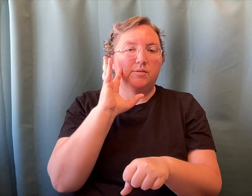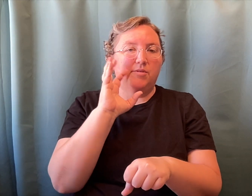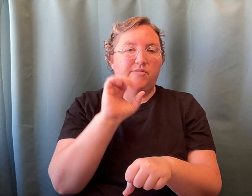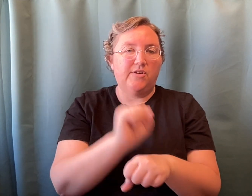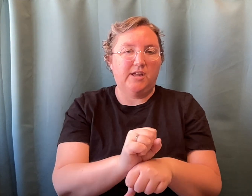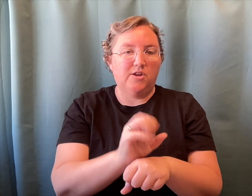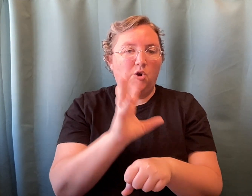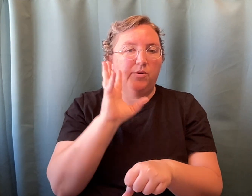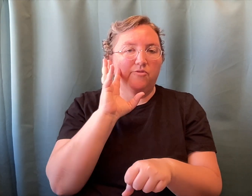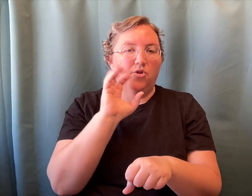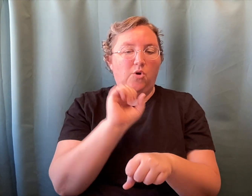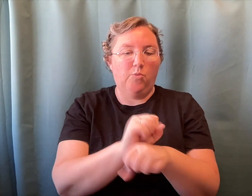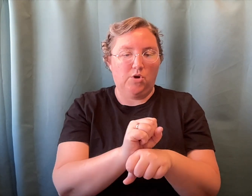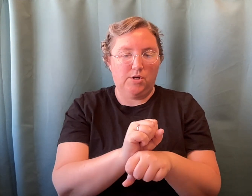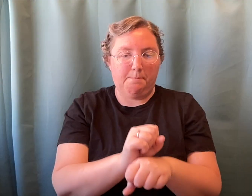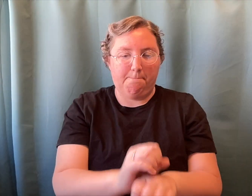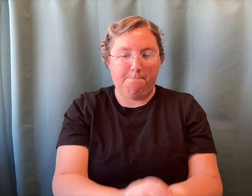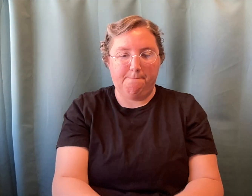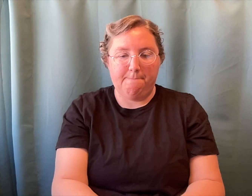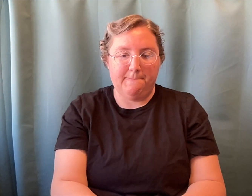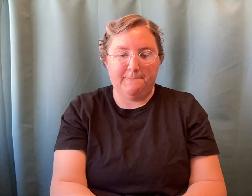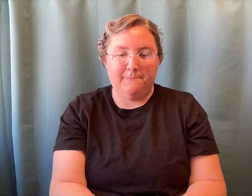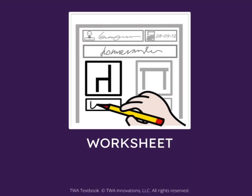have their hand open for homework.